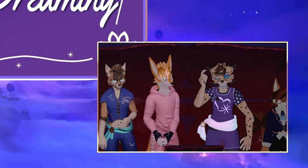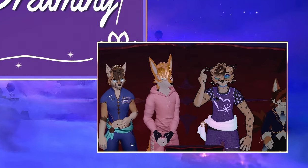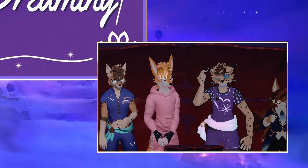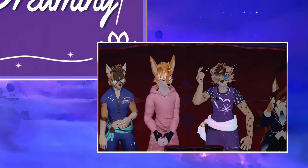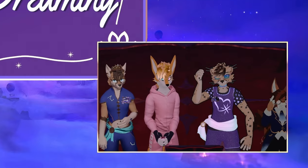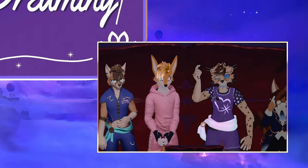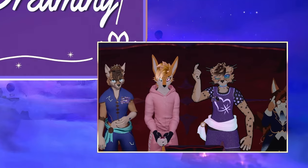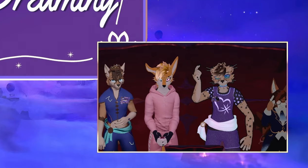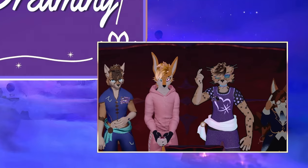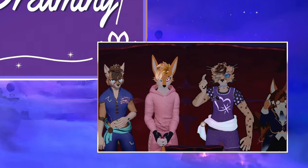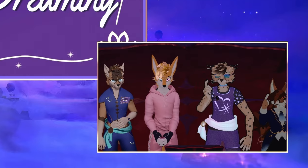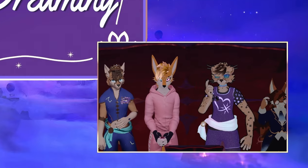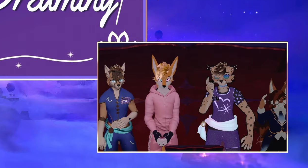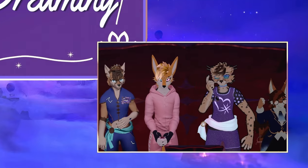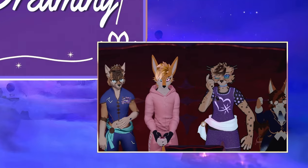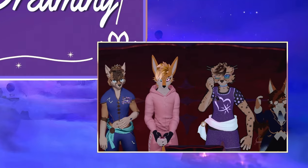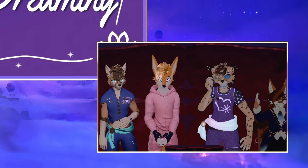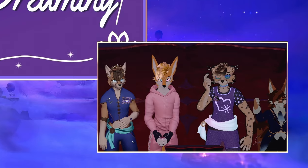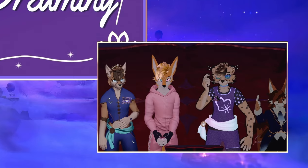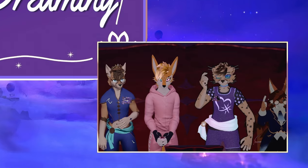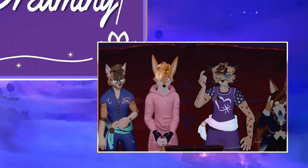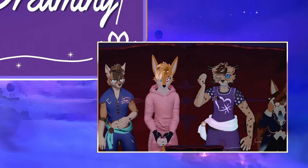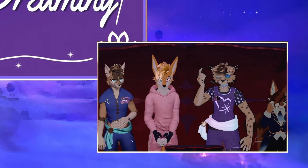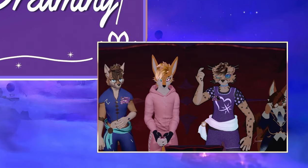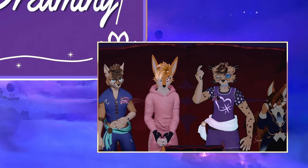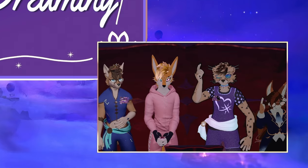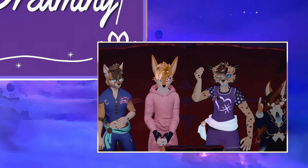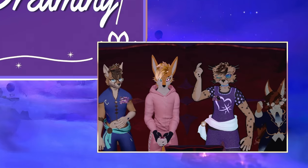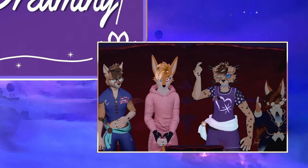The sign for dreams or dreaming.